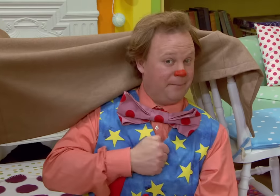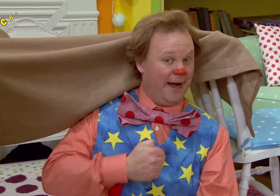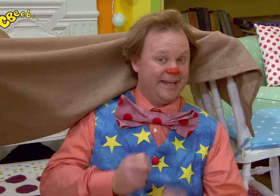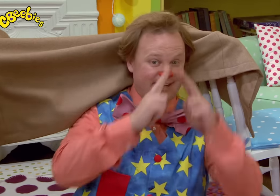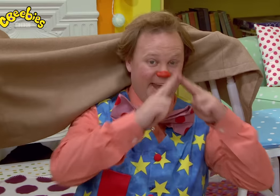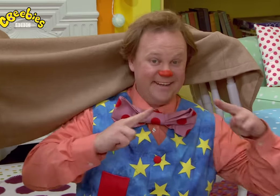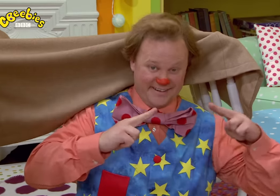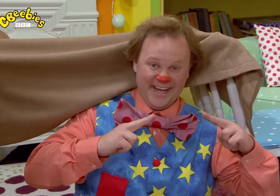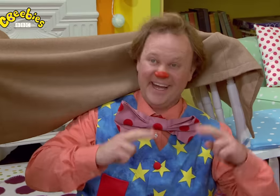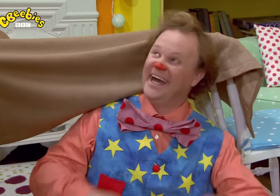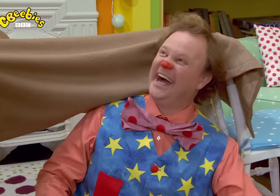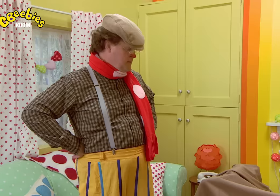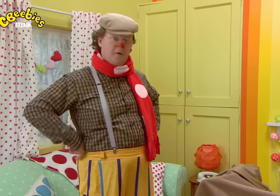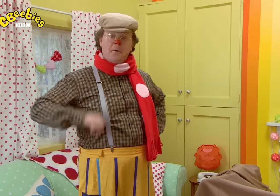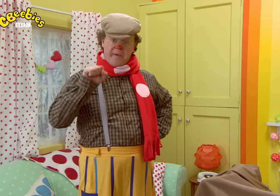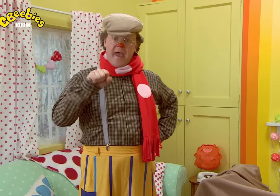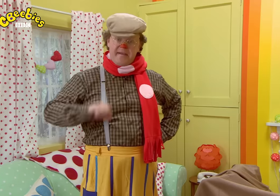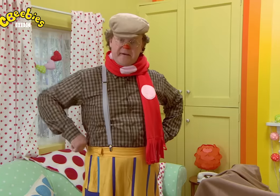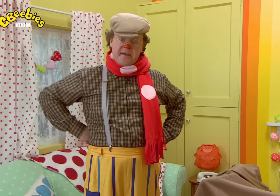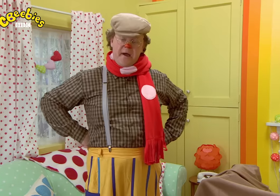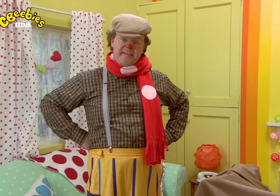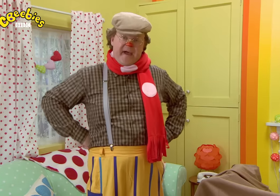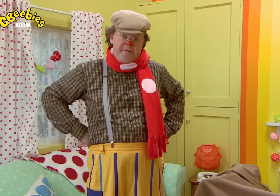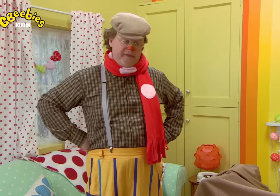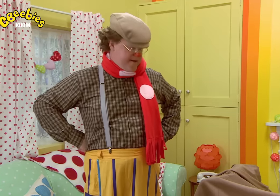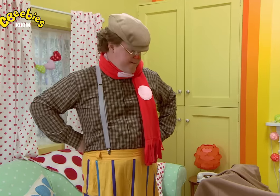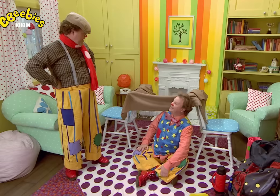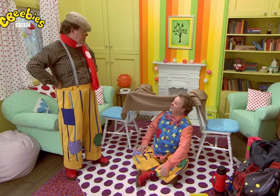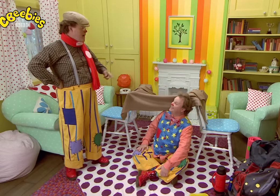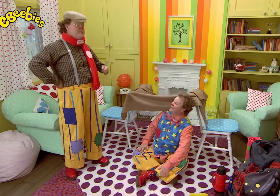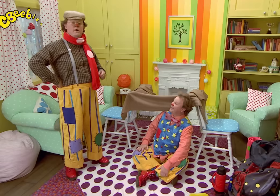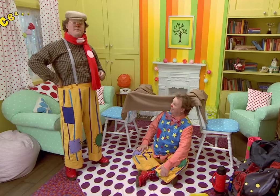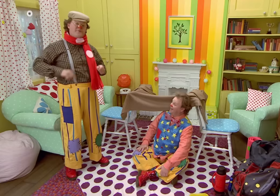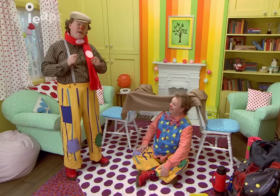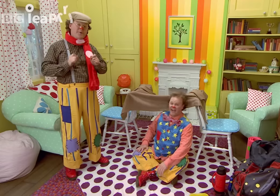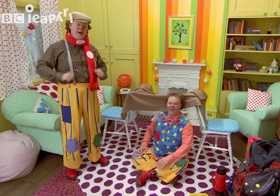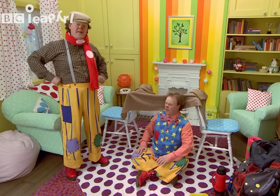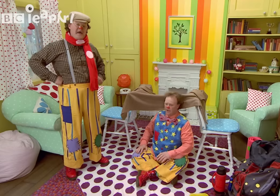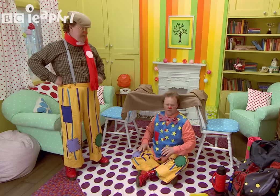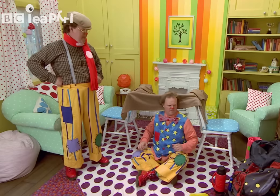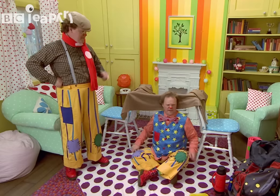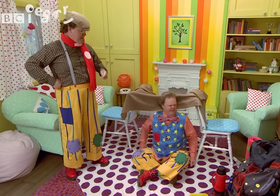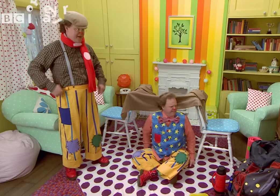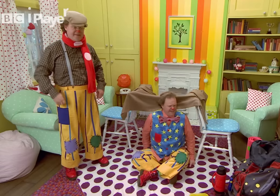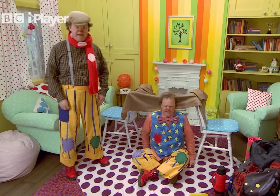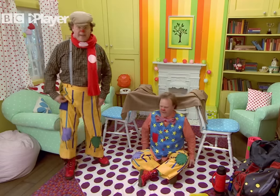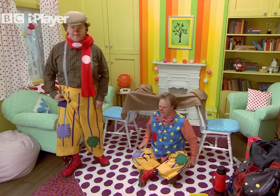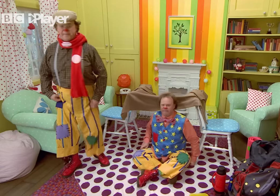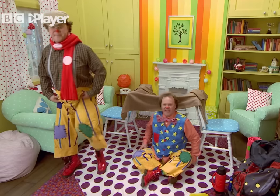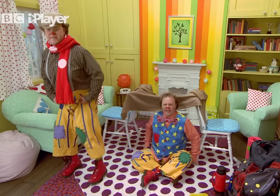my tent? Yes, I do as it goes. Room for a little one. Right, no, here we go. Not really.